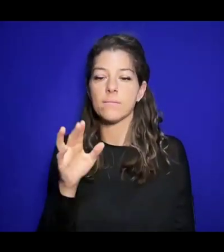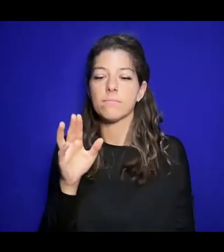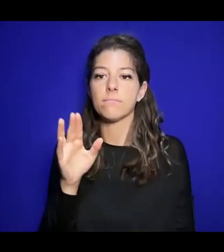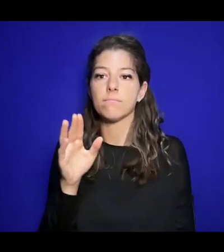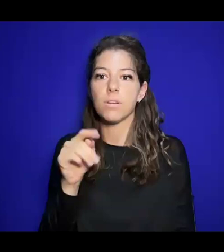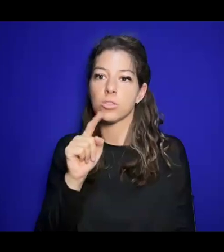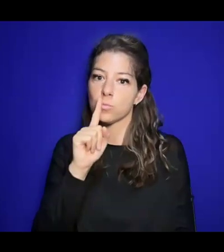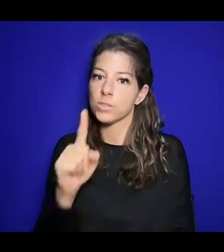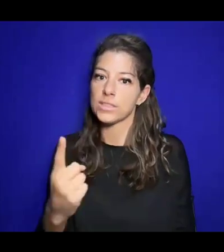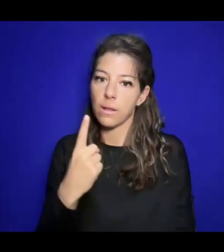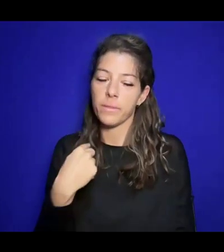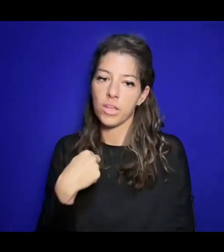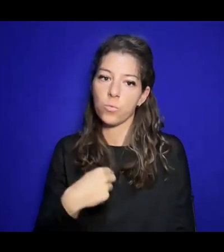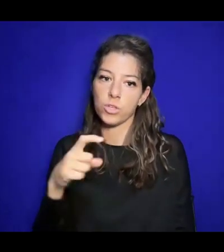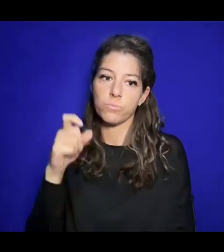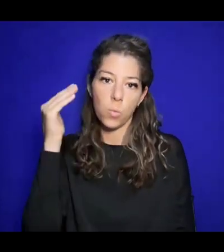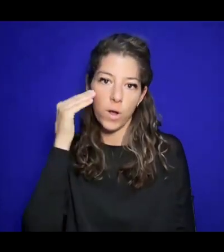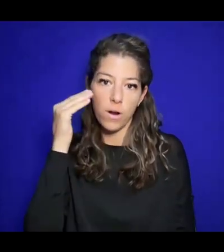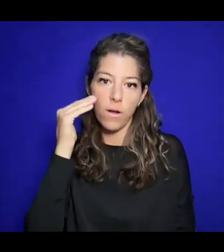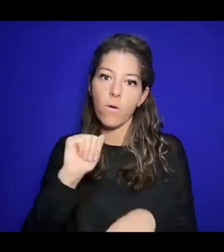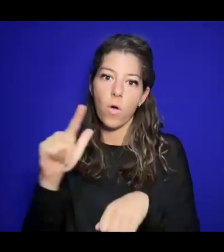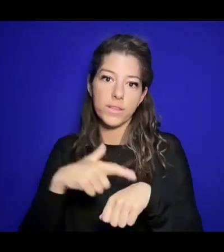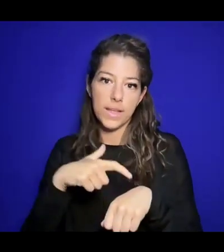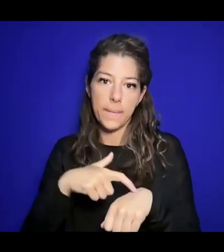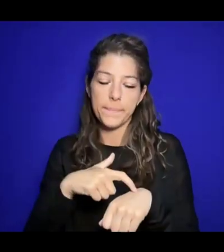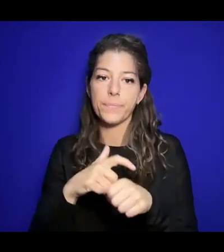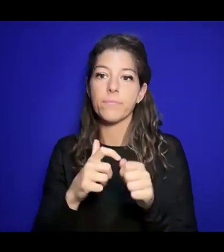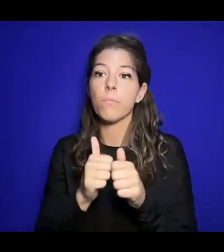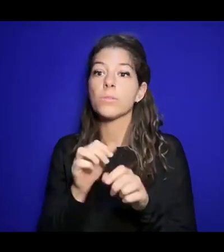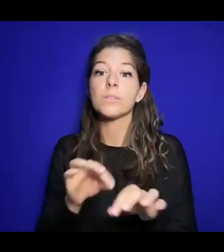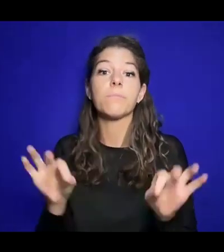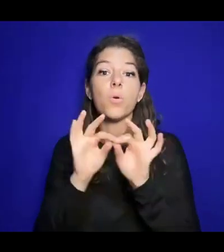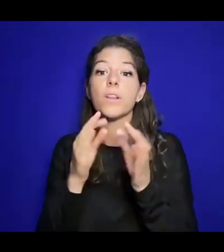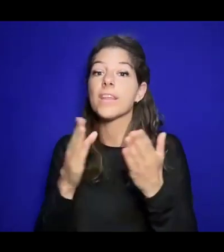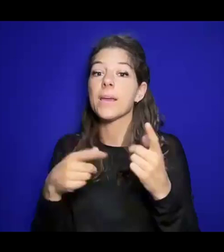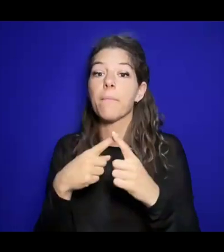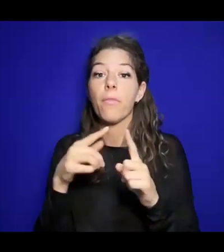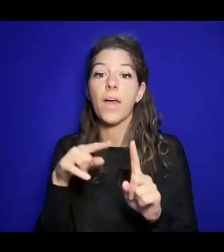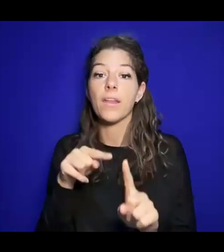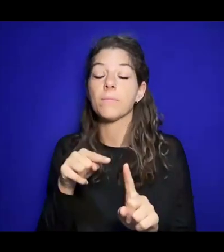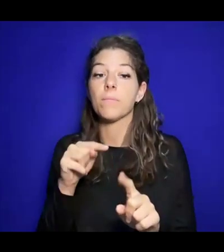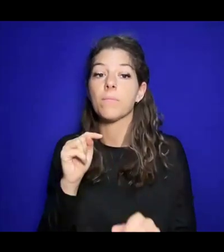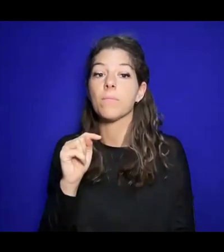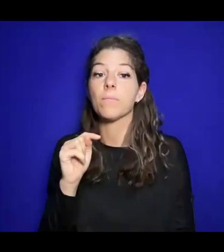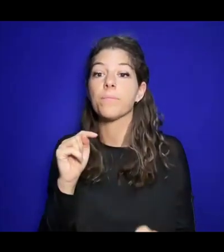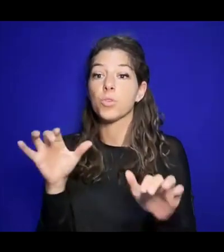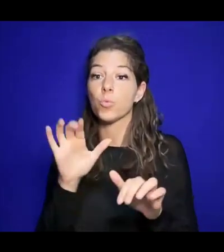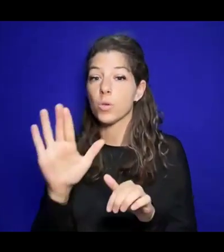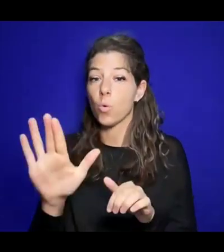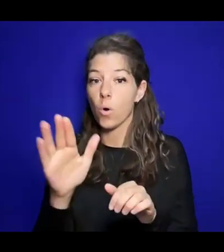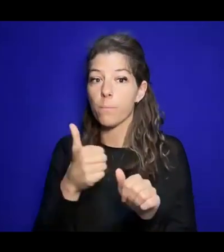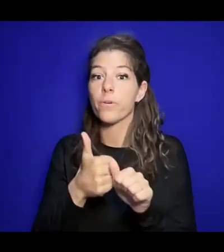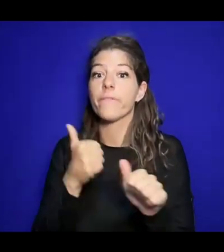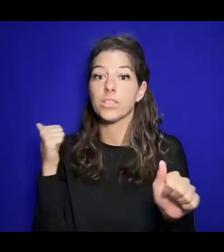is really something that we should be aware of all the time, because the most important thing about pressure injury is doing your